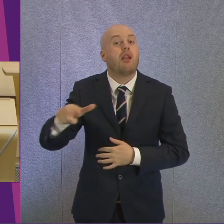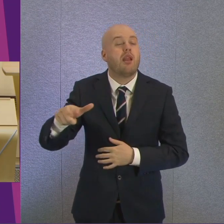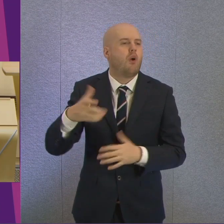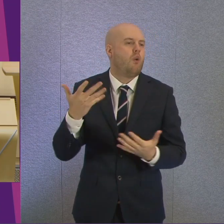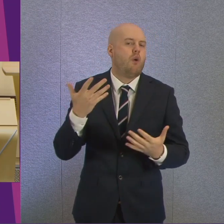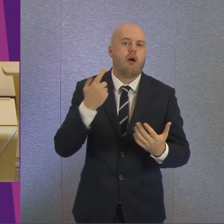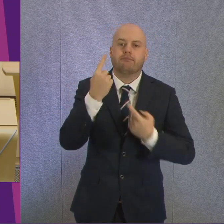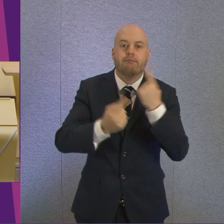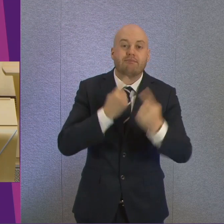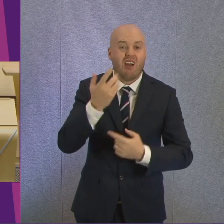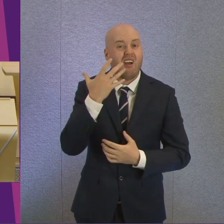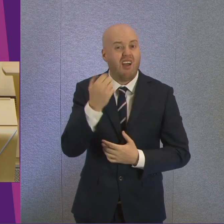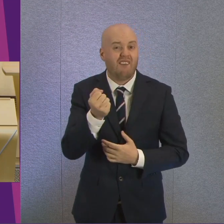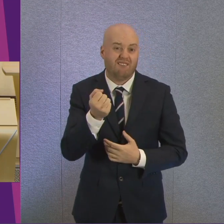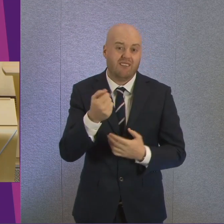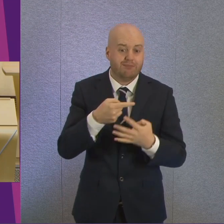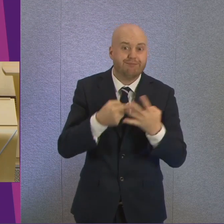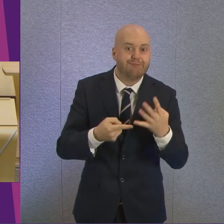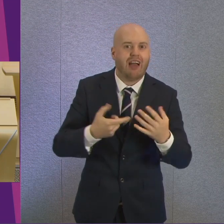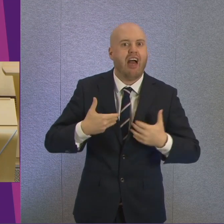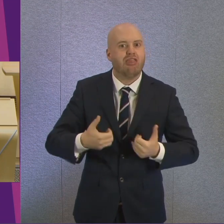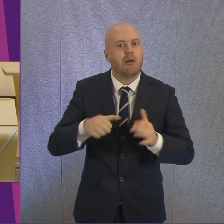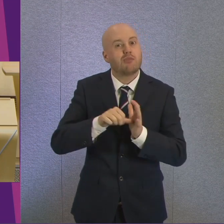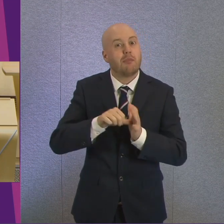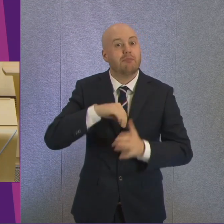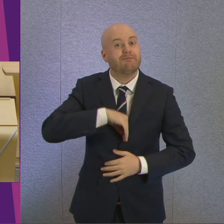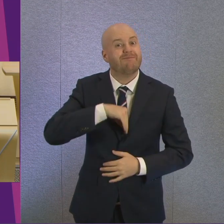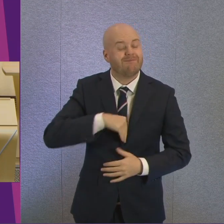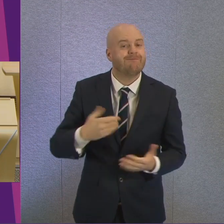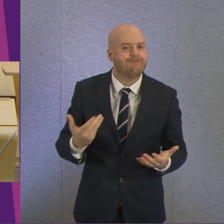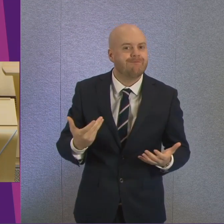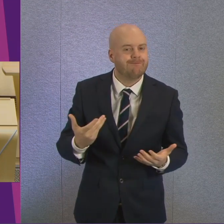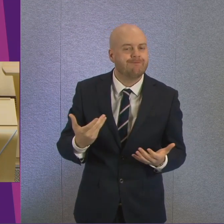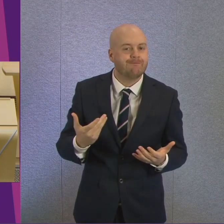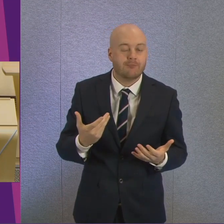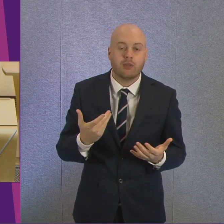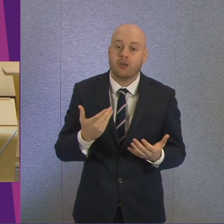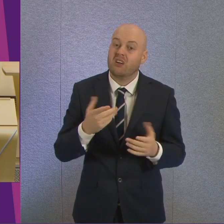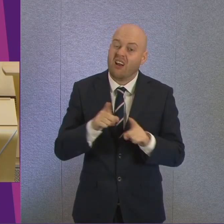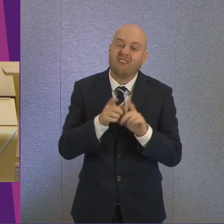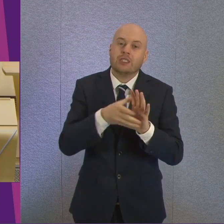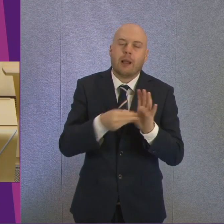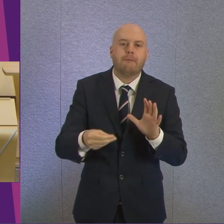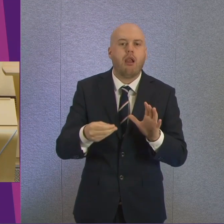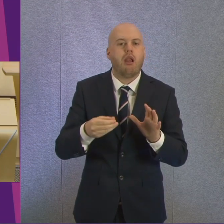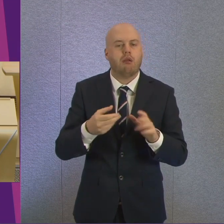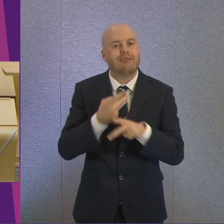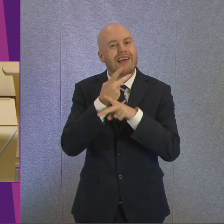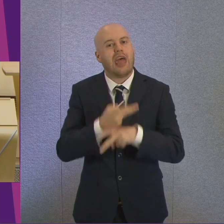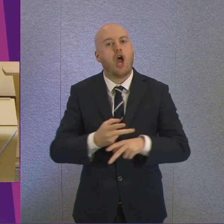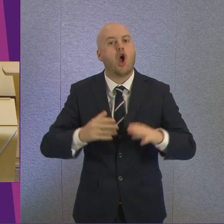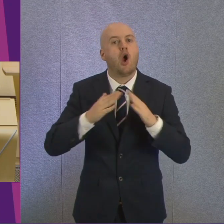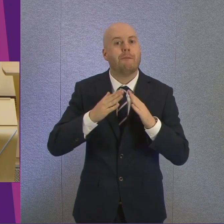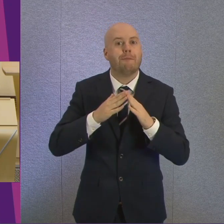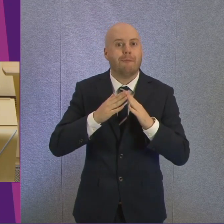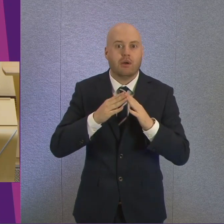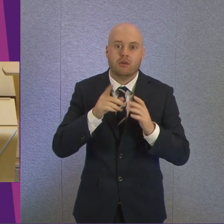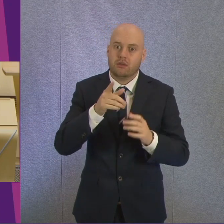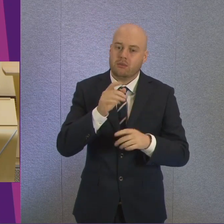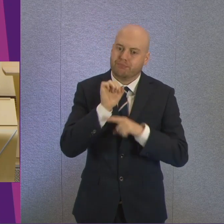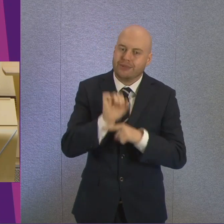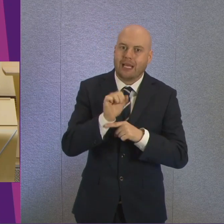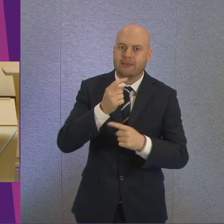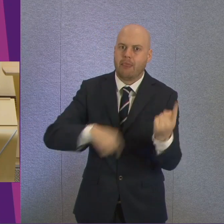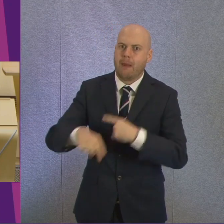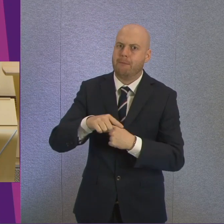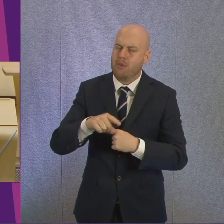underlying conditions. That means that protecting the residents of care homes is vital, just as it is during flu season and when